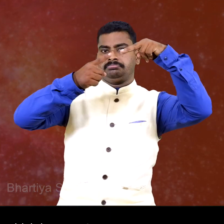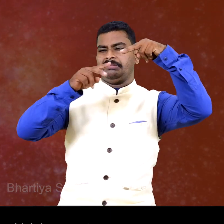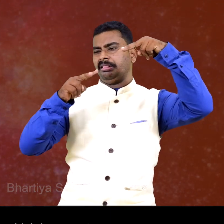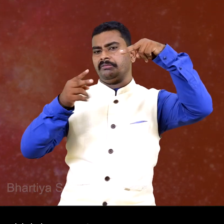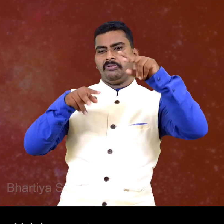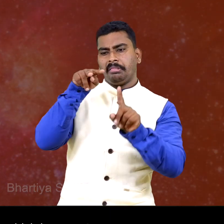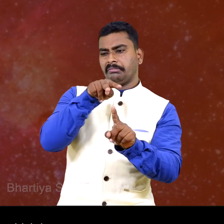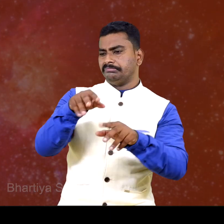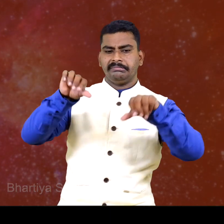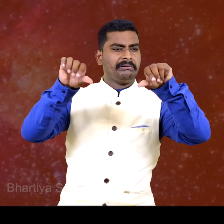never true.